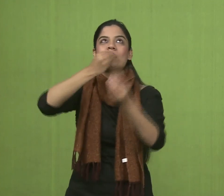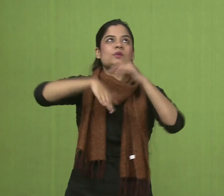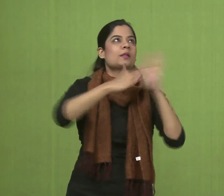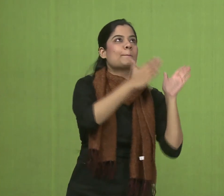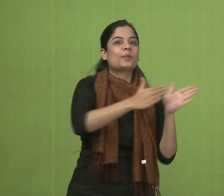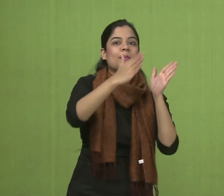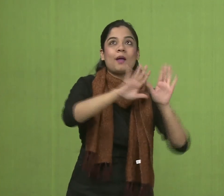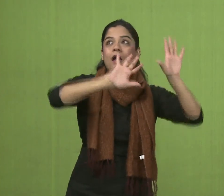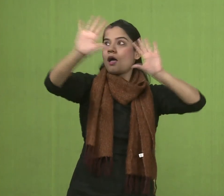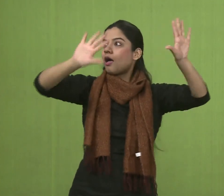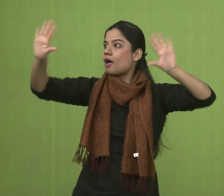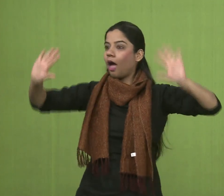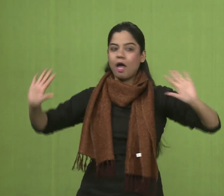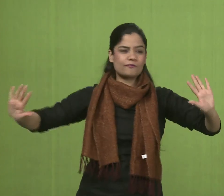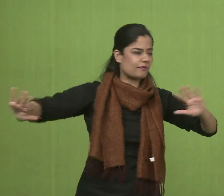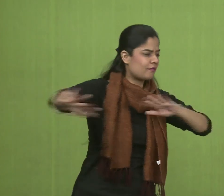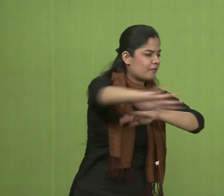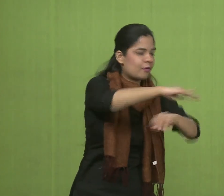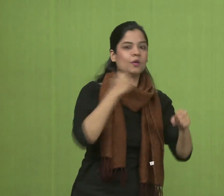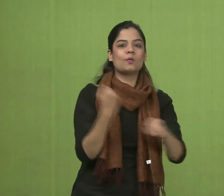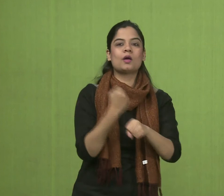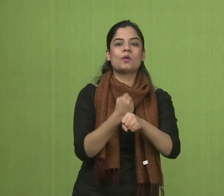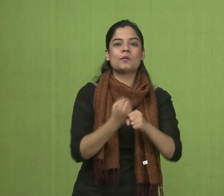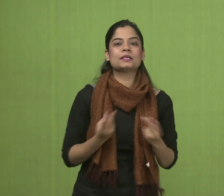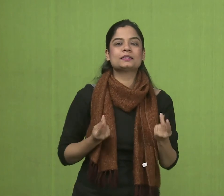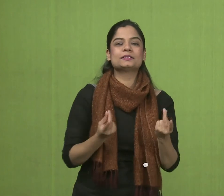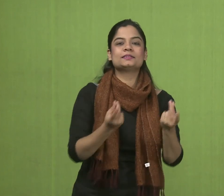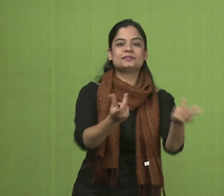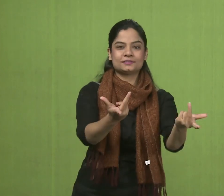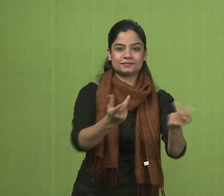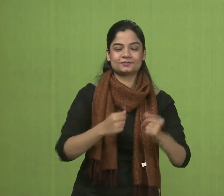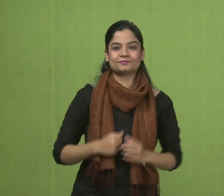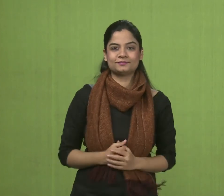are needed. Everything has to be pre-prepared in the cooking process.